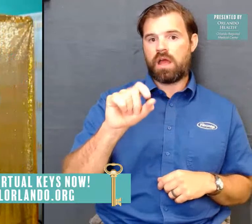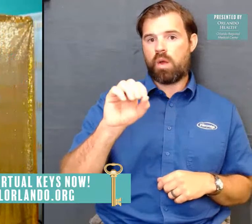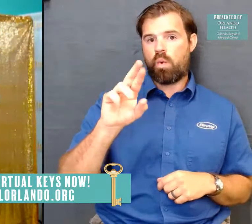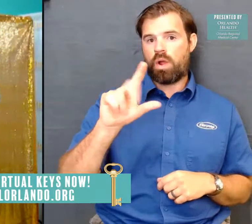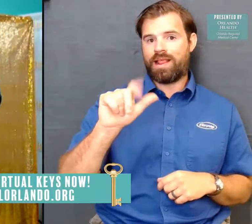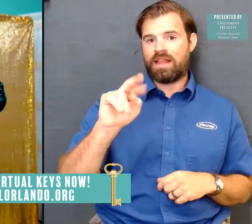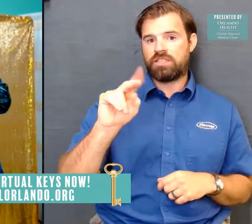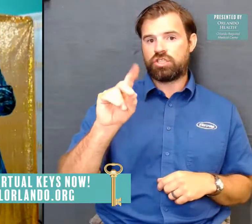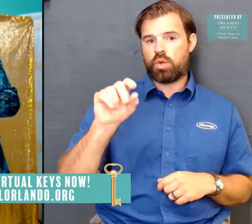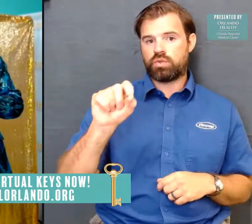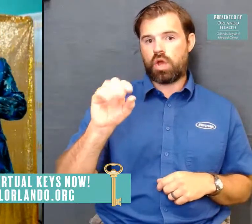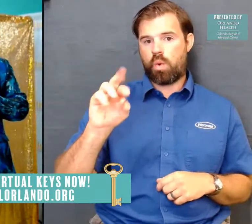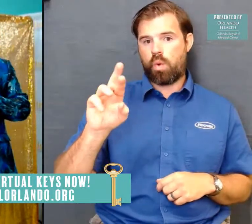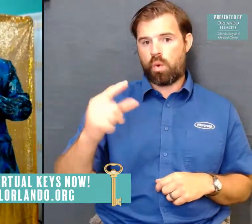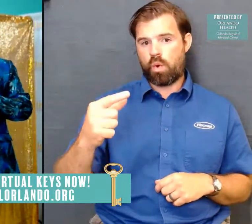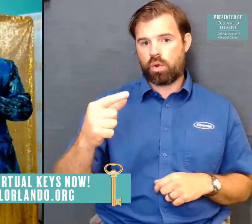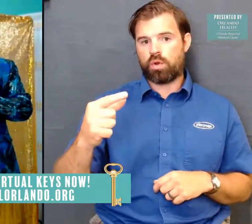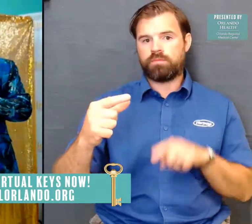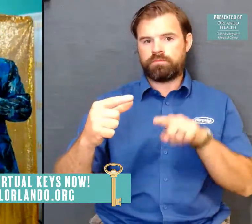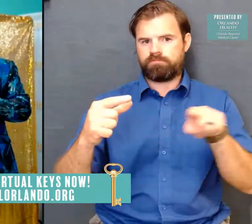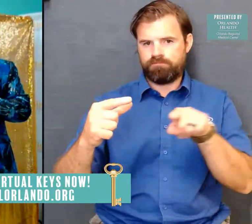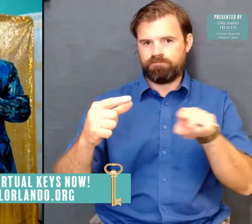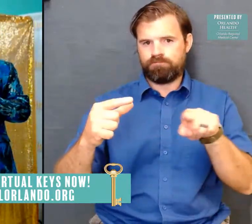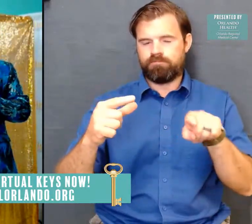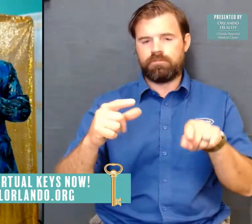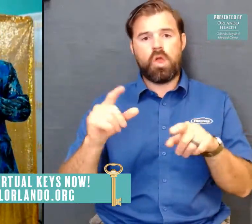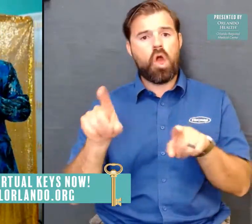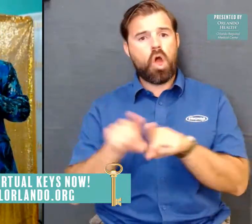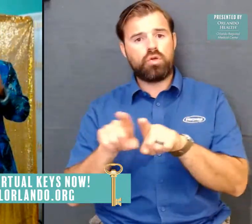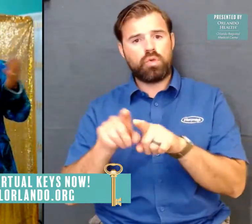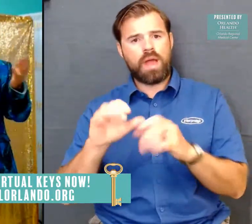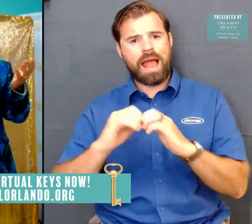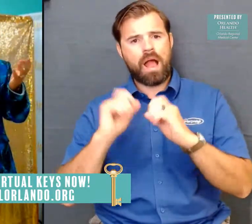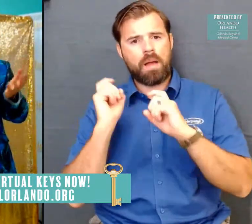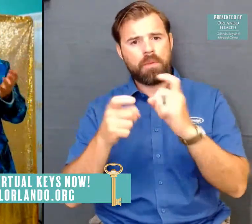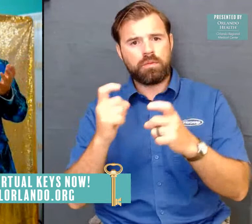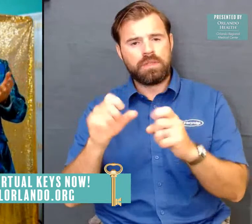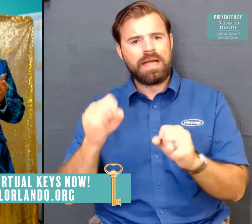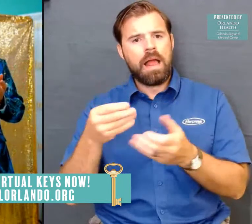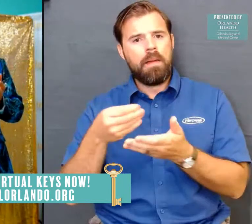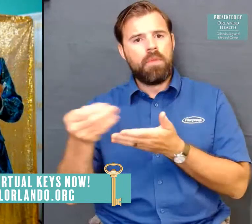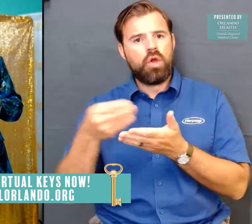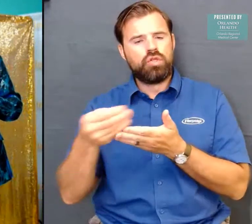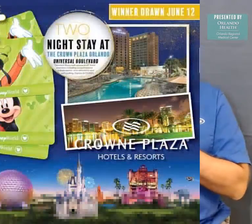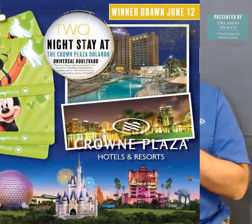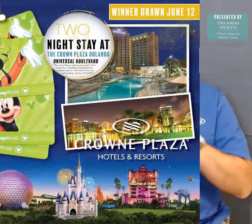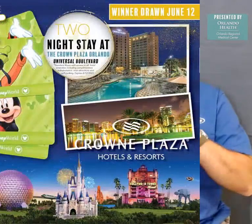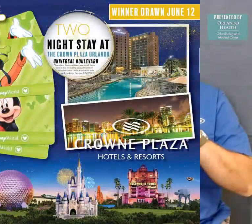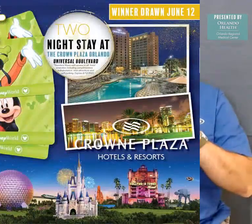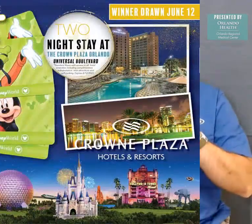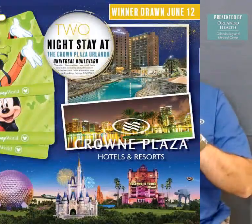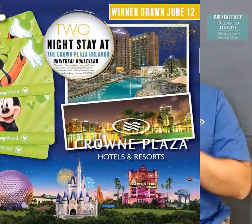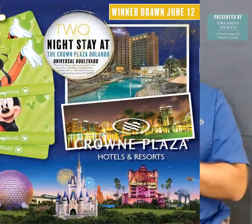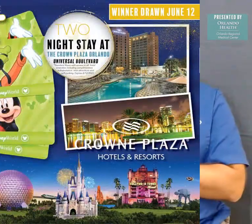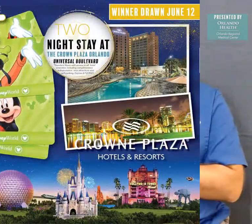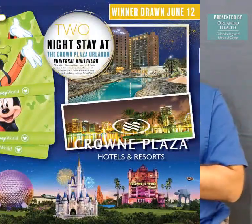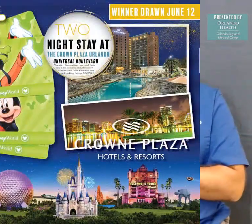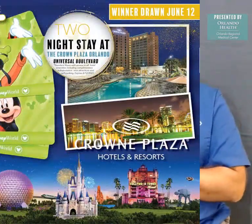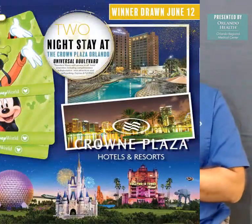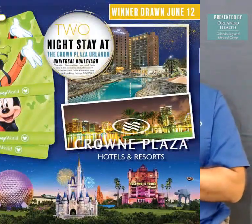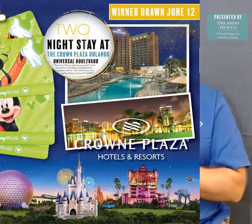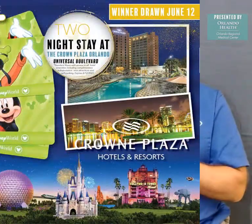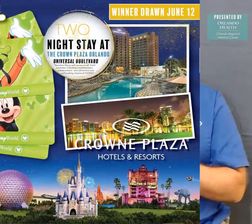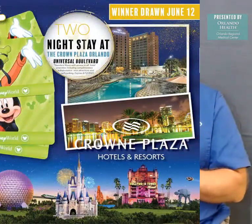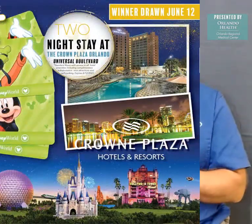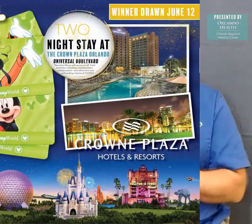celebratelive.cilorlando.org. Another fun and exciting way that you can contribute to CIL is through purchasing a virtual key. Don't know what a virtual key is and